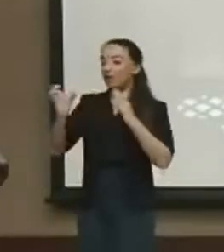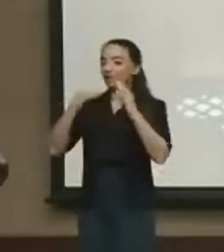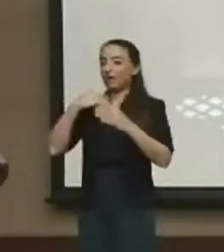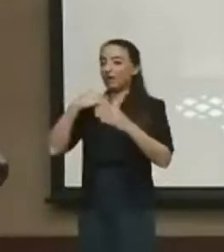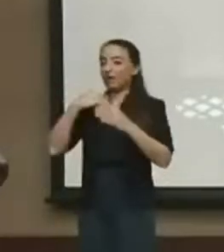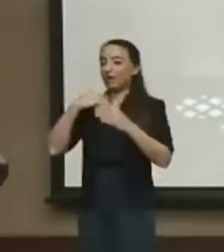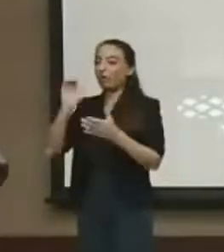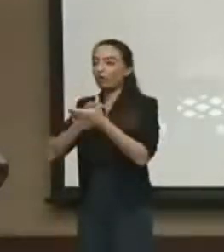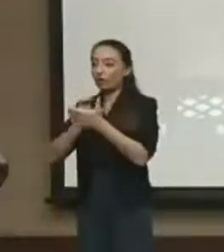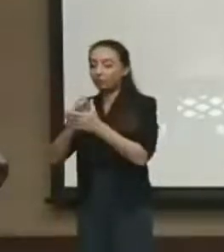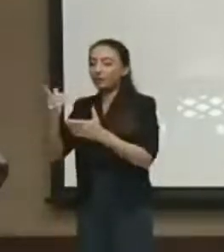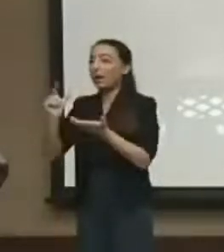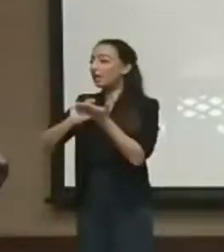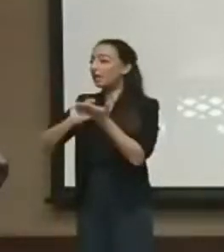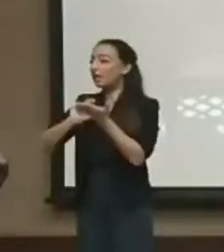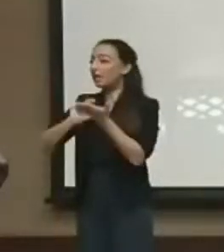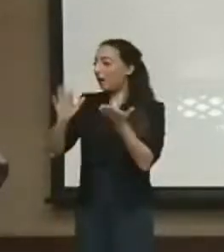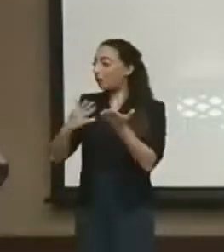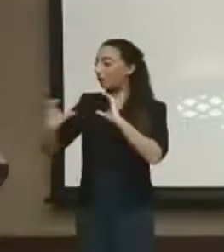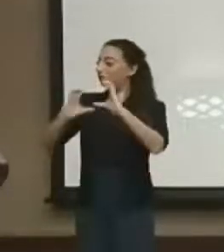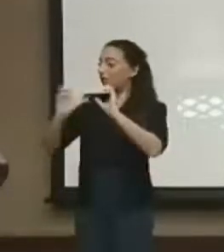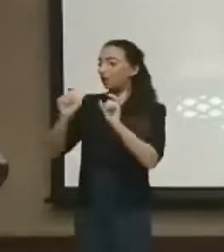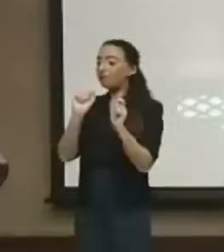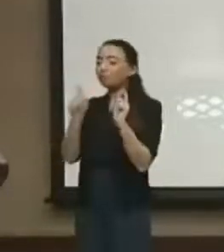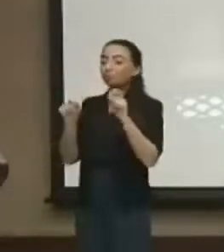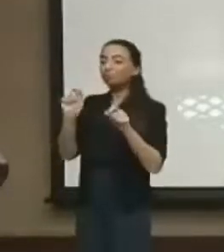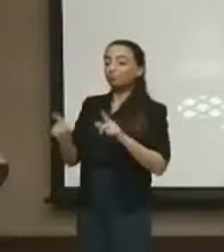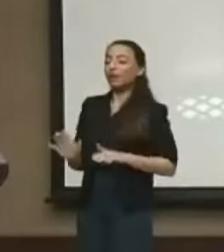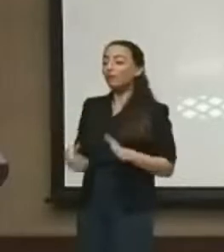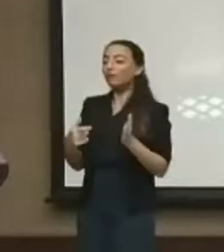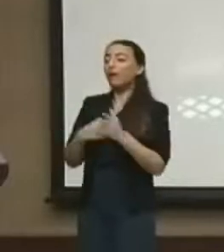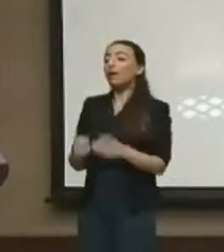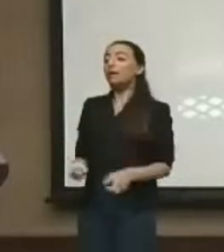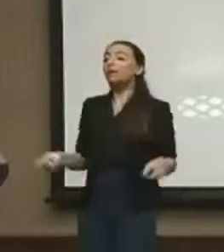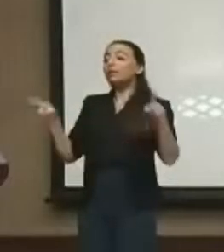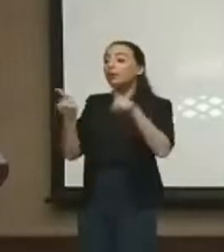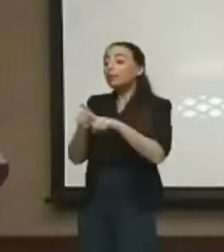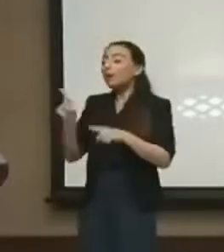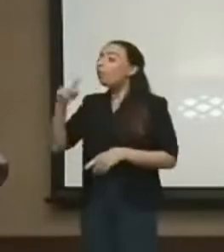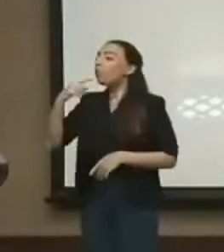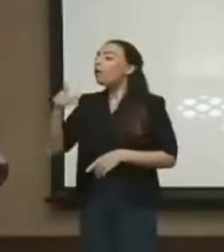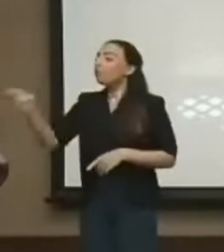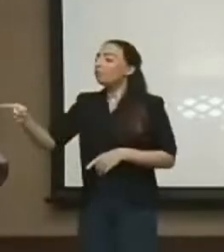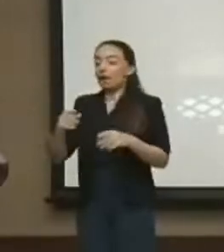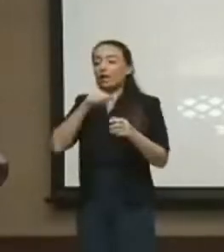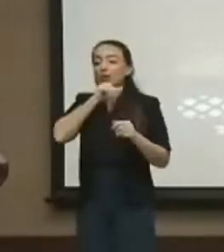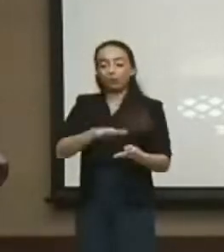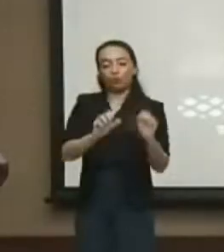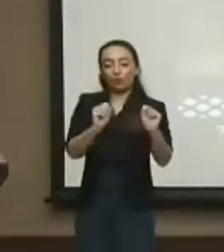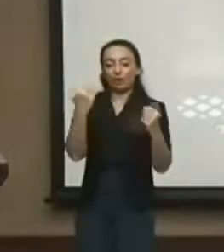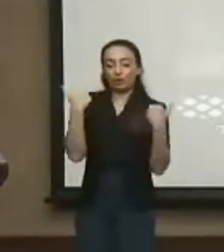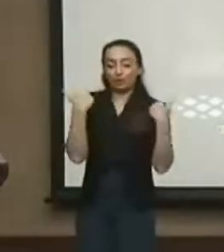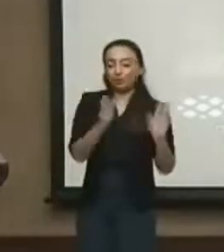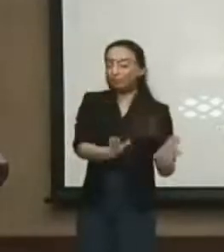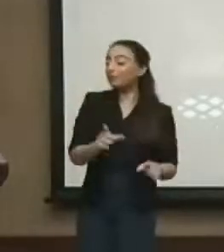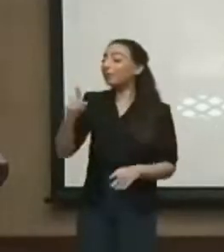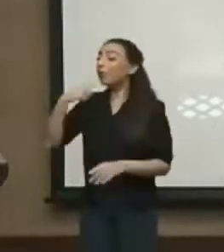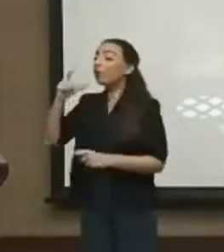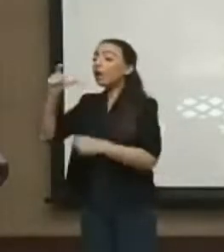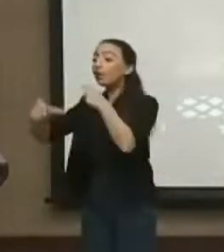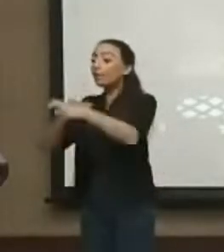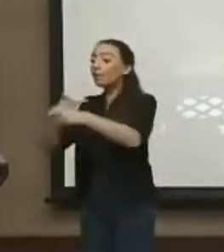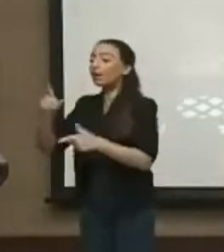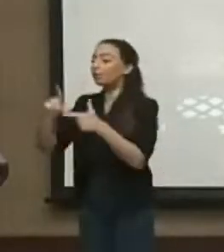you Insta, everything. The corporations, you hire, you acknowledge that these are